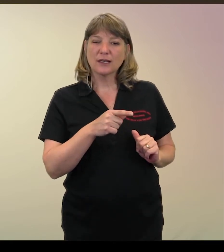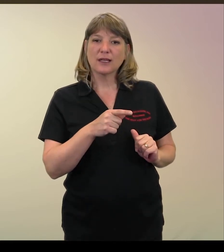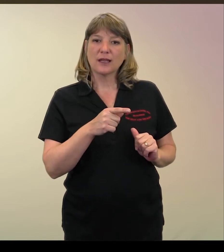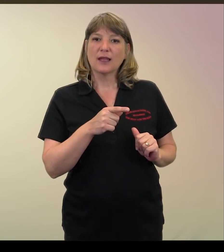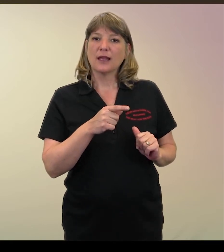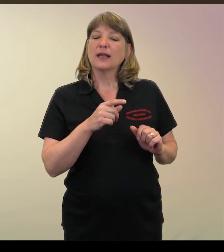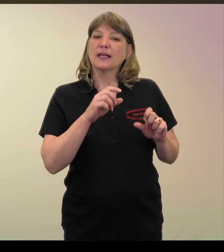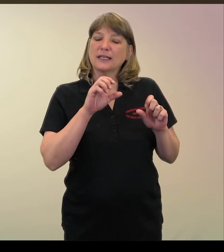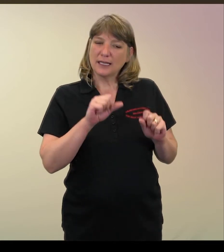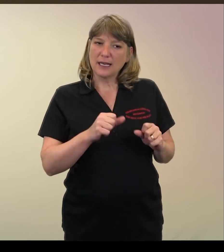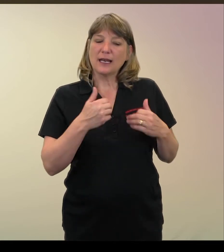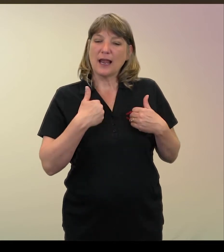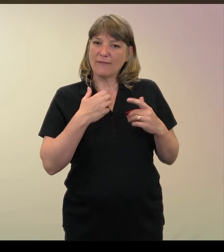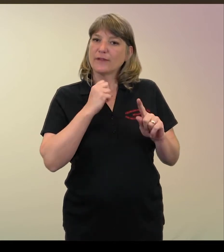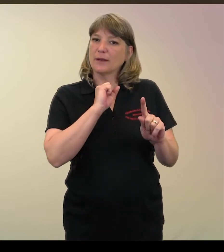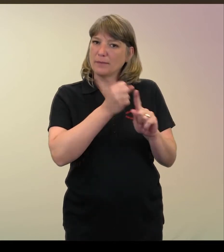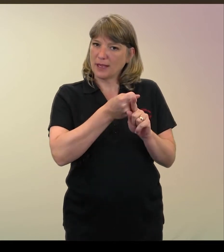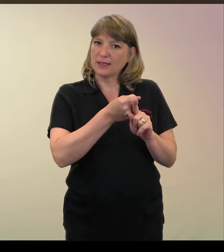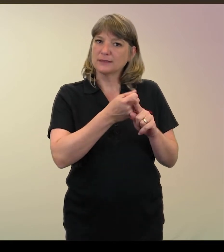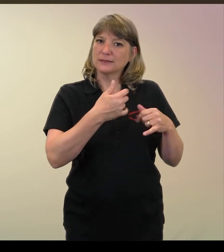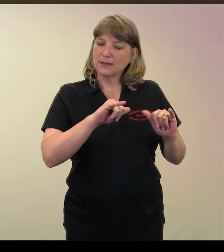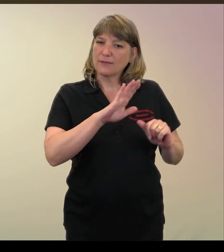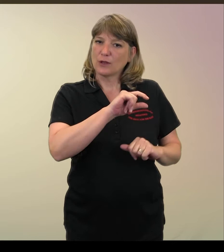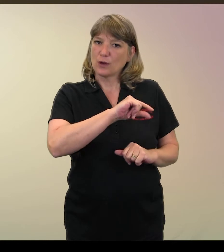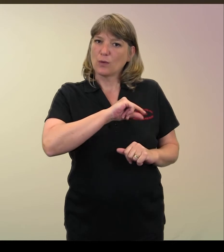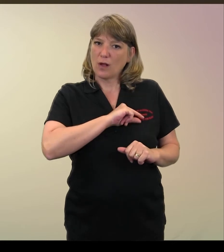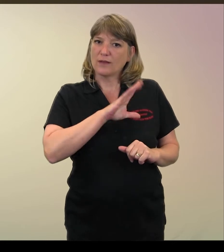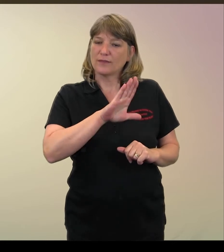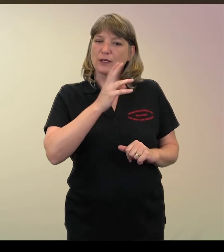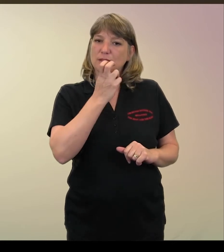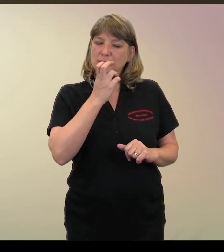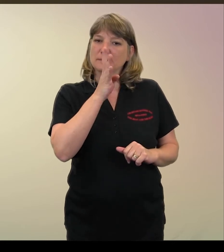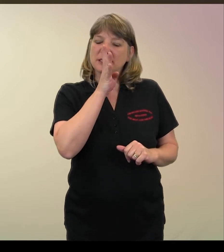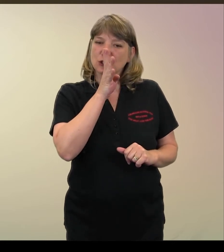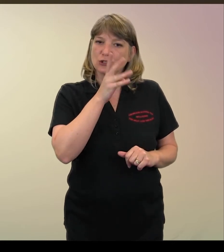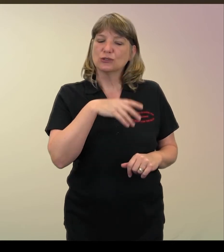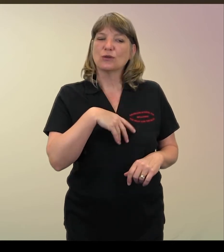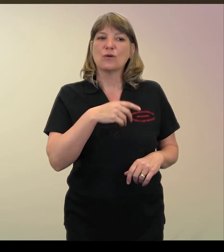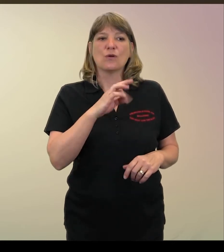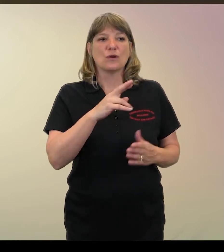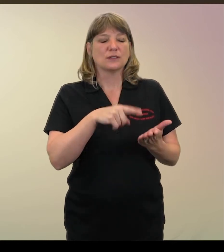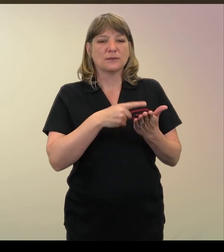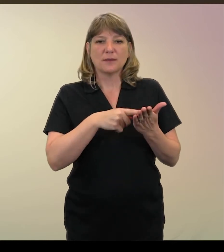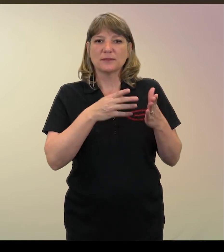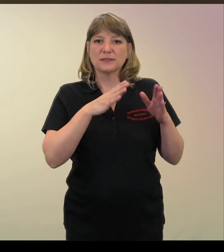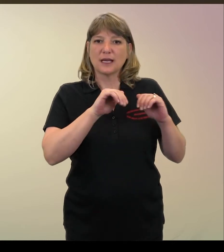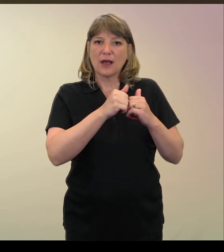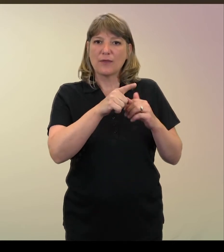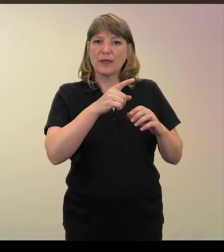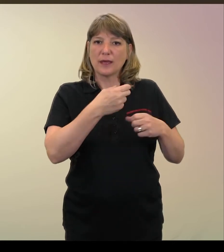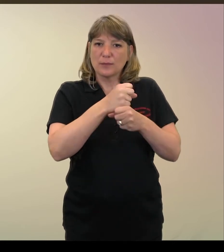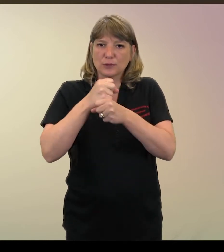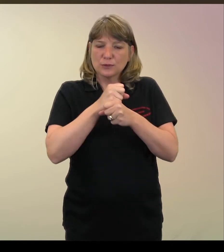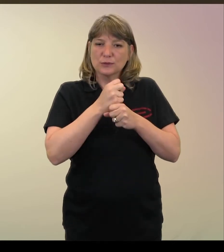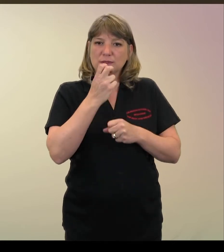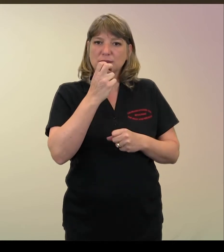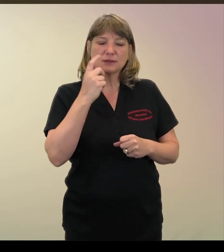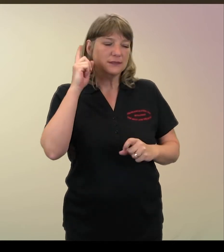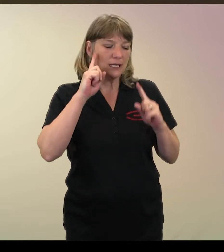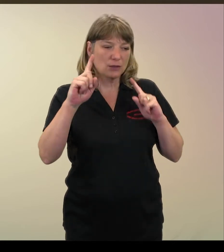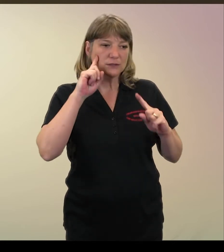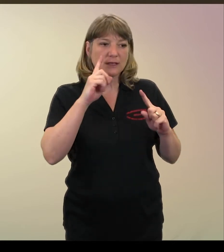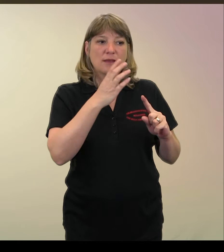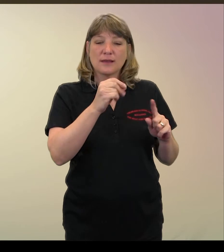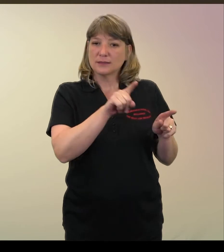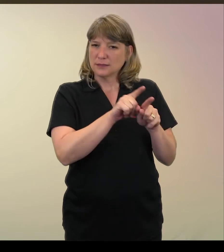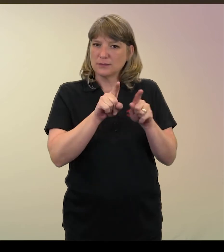hearing, that can have an impact on the quality of their speech sometimes, or the way that they produce sounds,